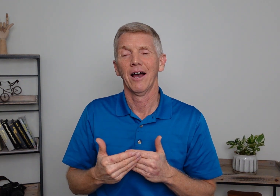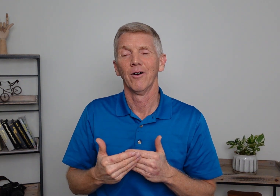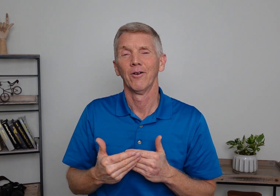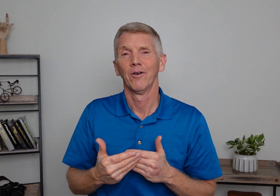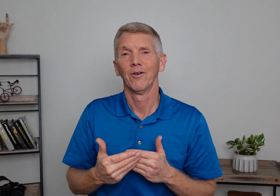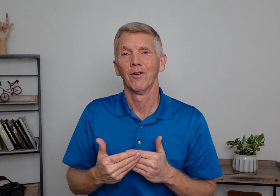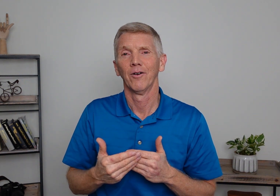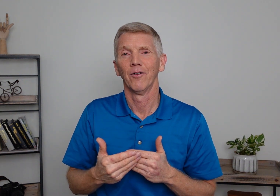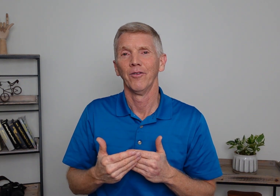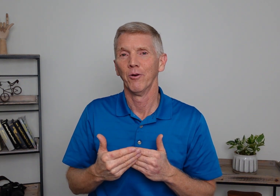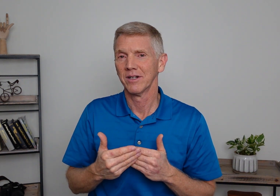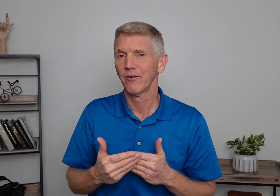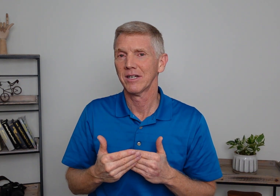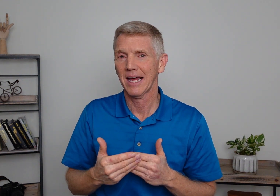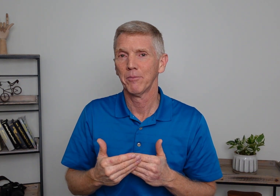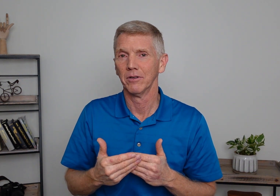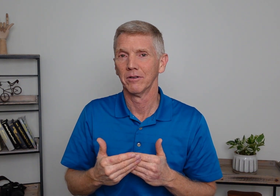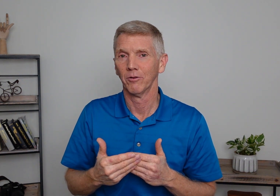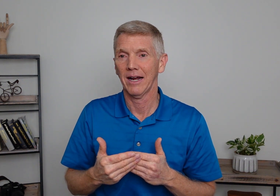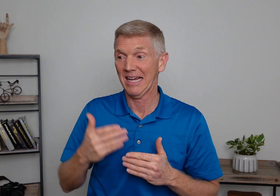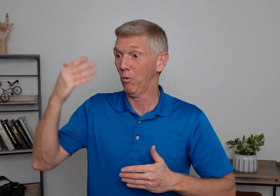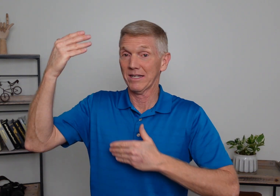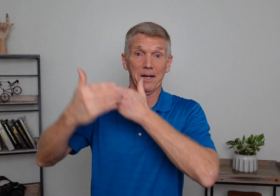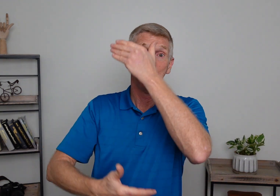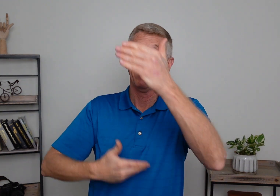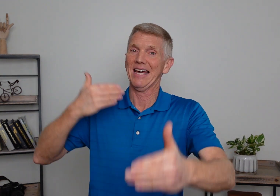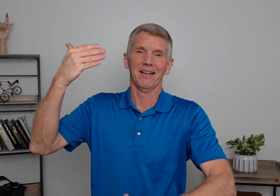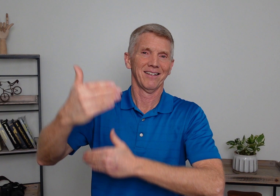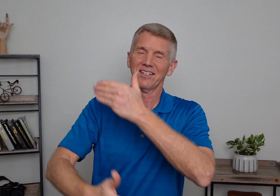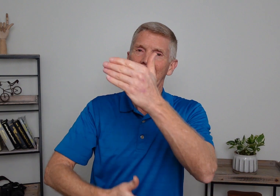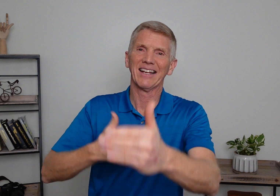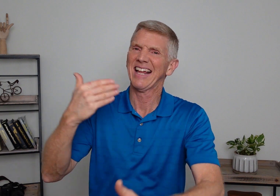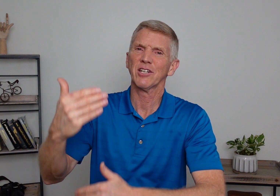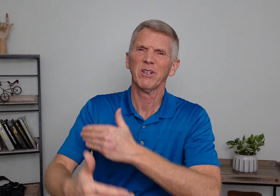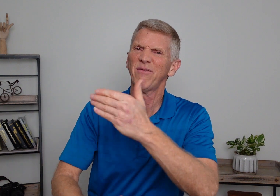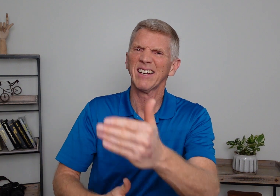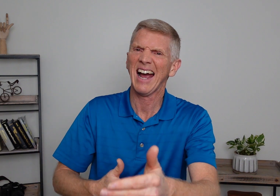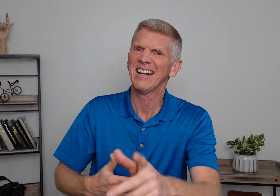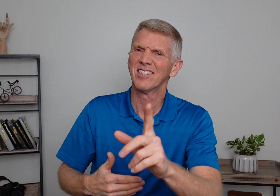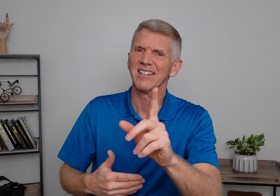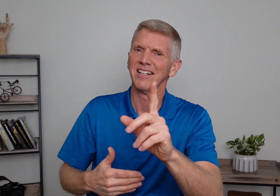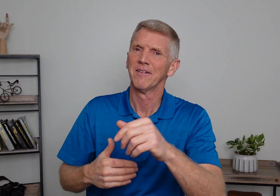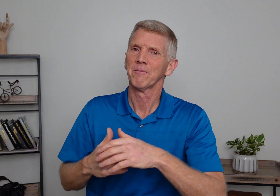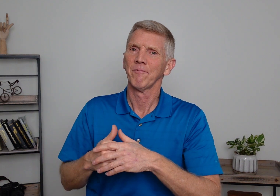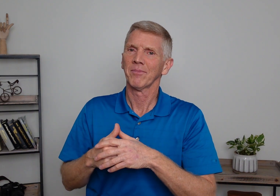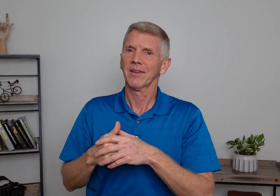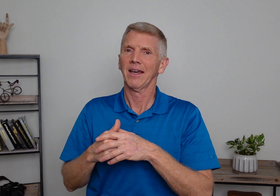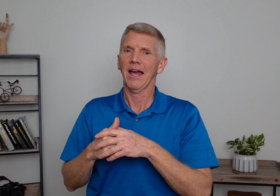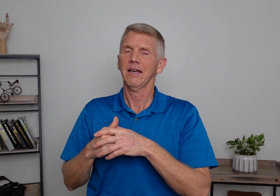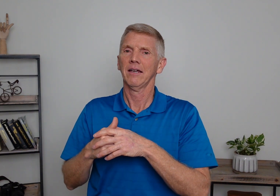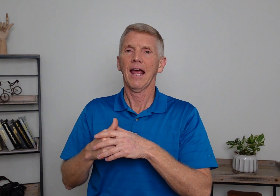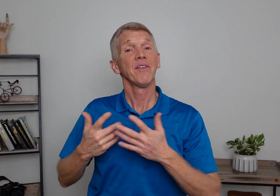Now, there was another example, right? It wasn't a big sign, because that doesn't really fit kindness, does it? Okay? And this is